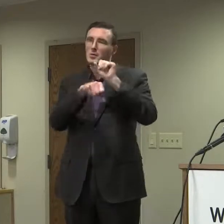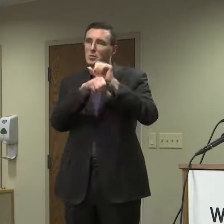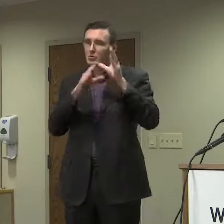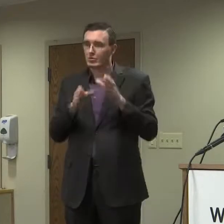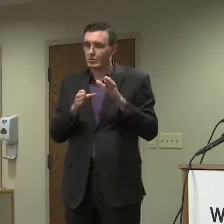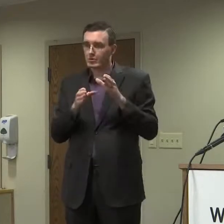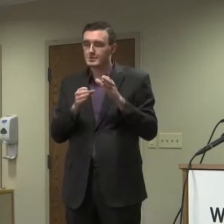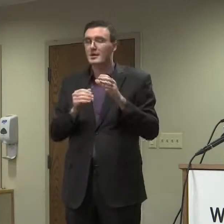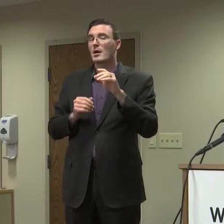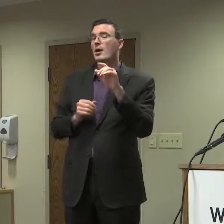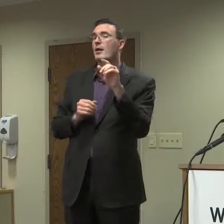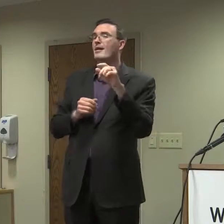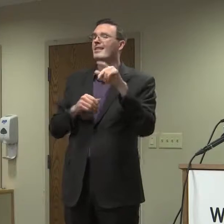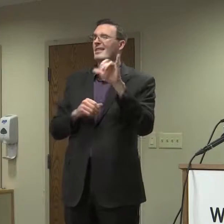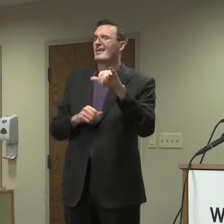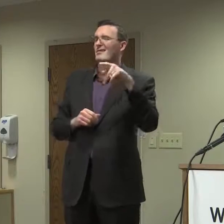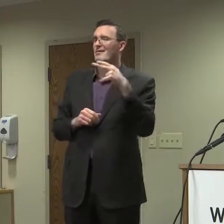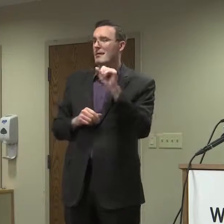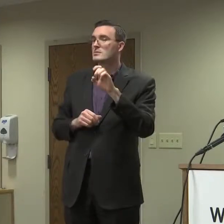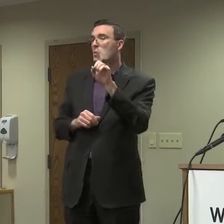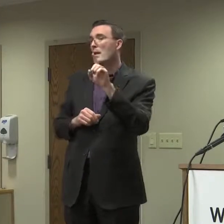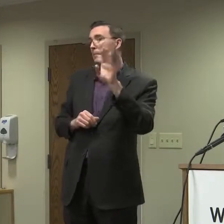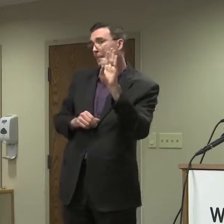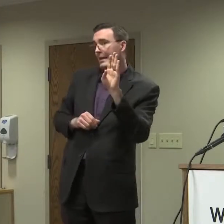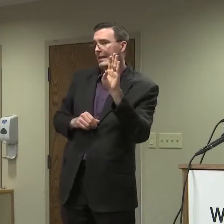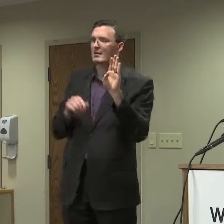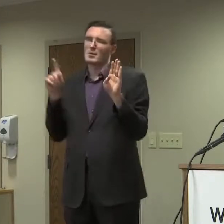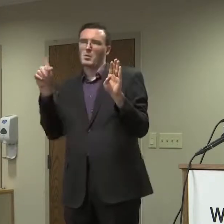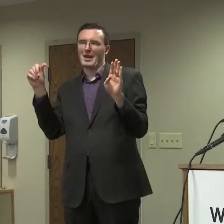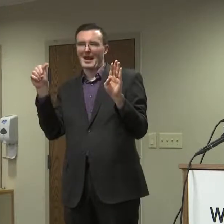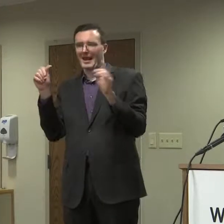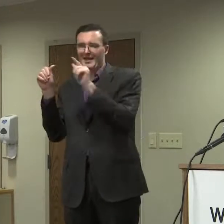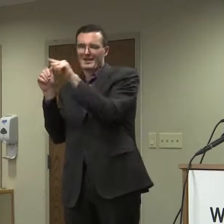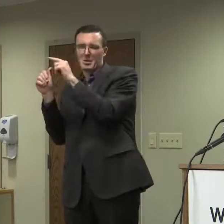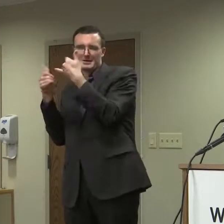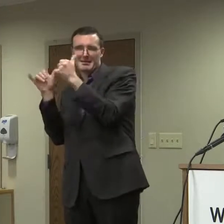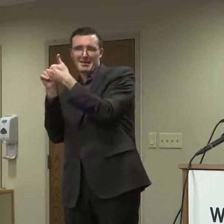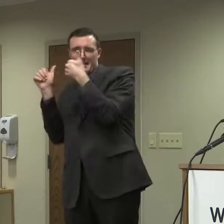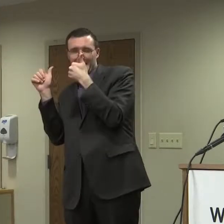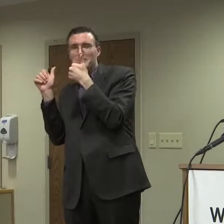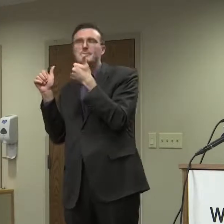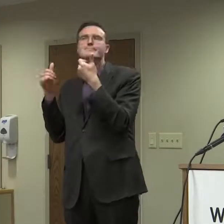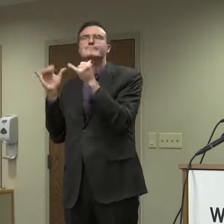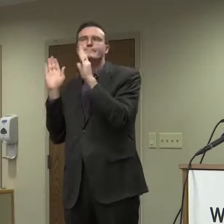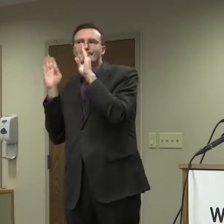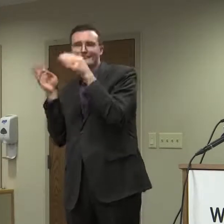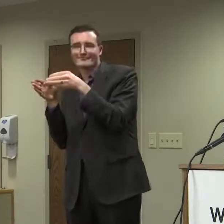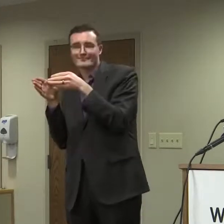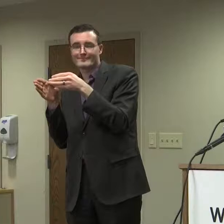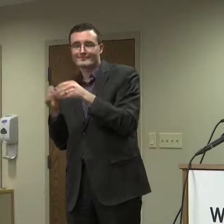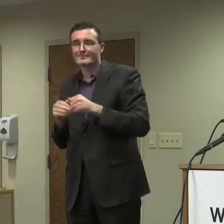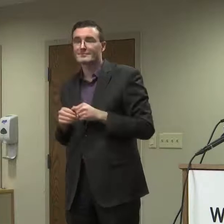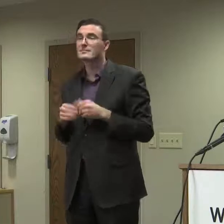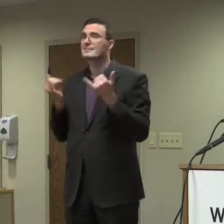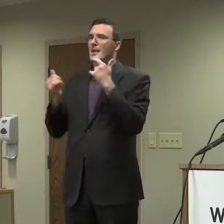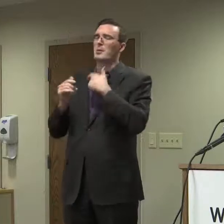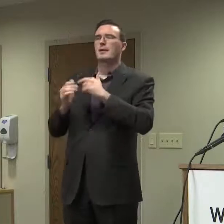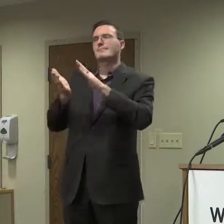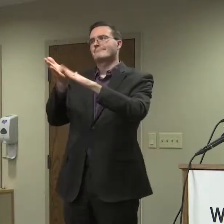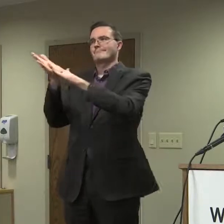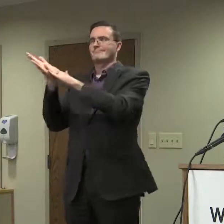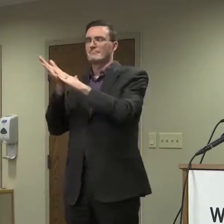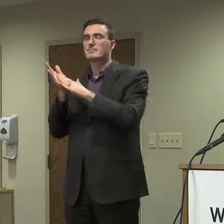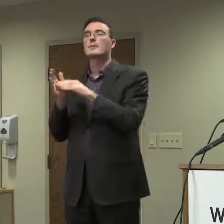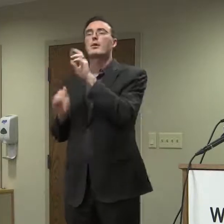Phase 1A outside of the healthcare systems. So today I want to do a shout out to Rockford Public Schools and my nurse colleagues and